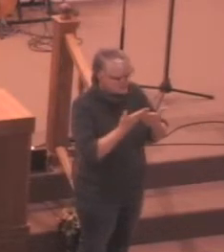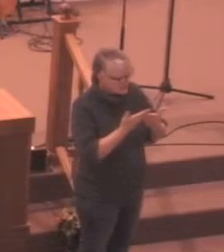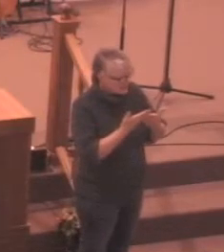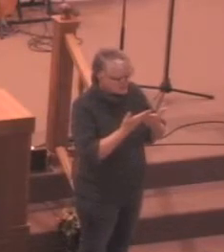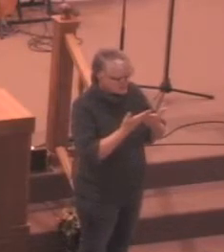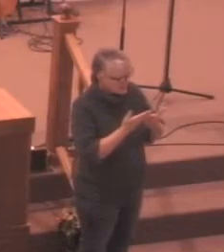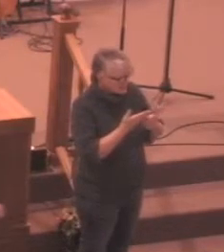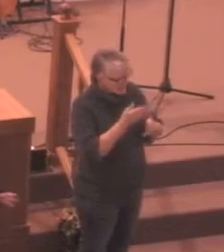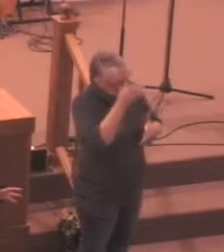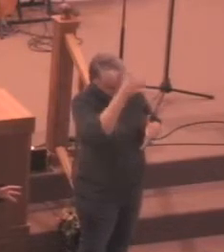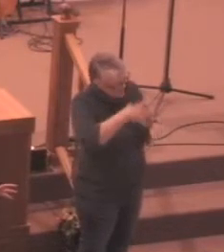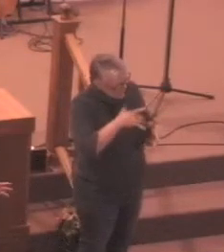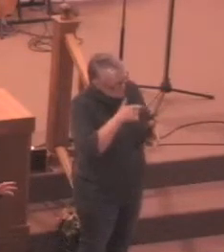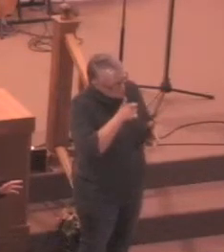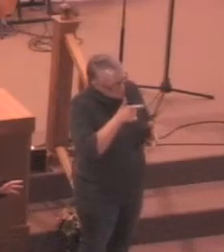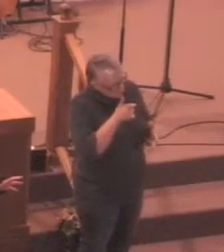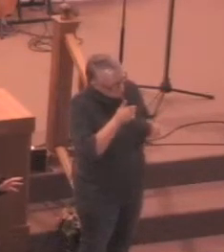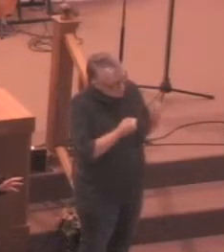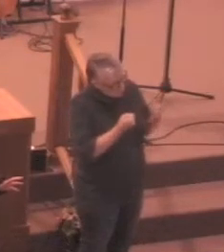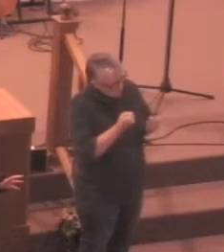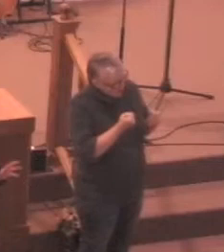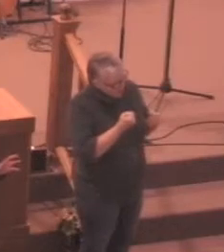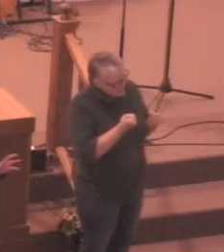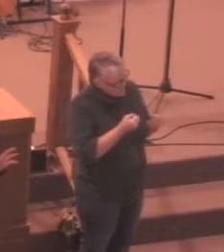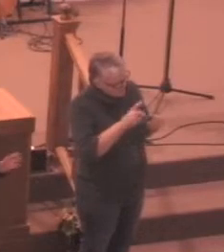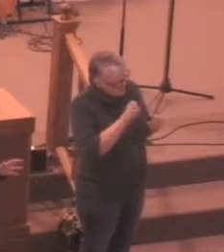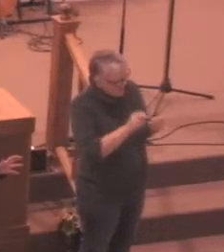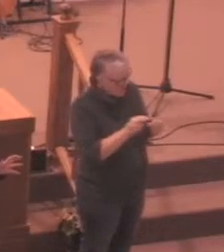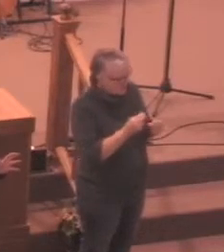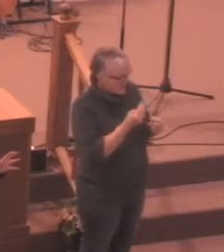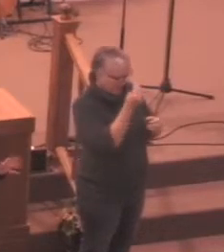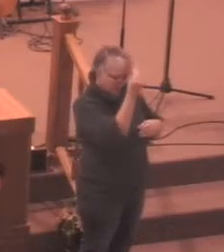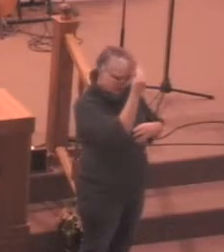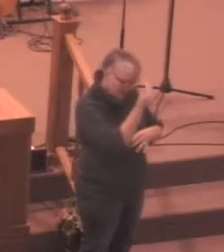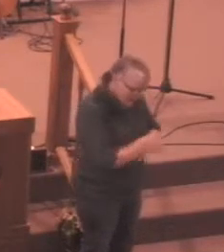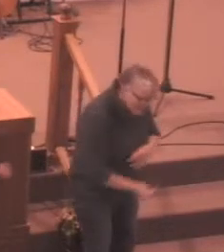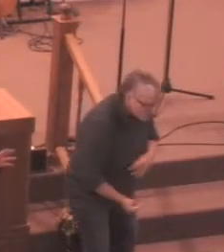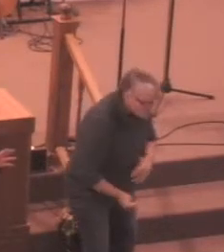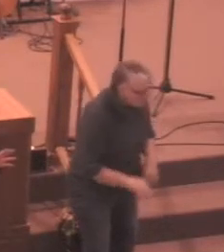van every Monday without fail. We just love them.